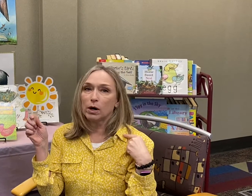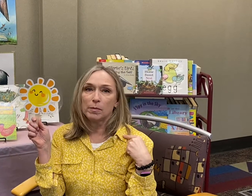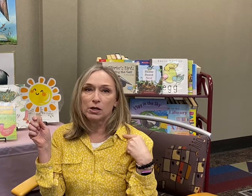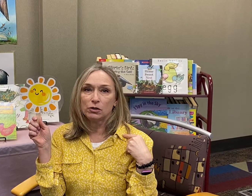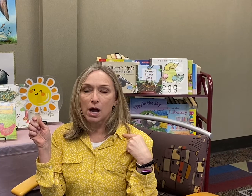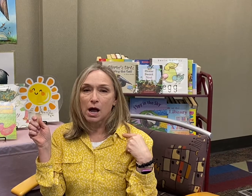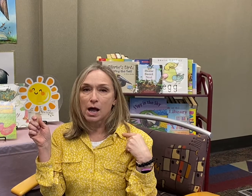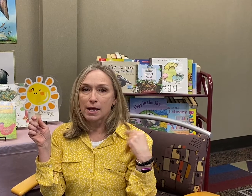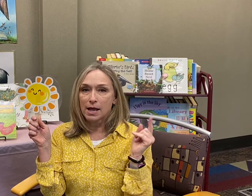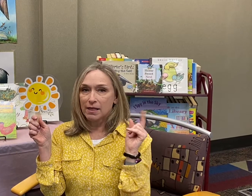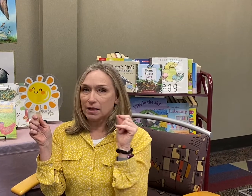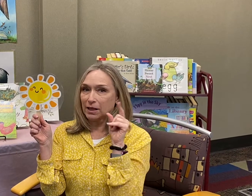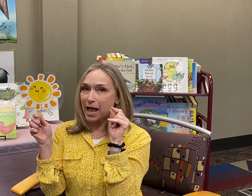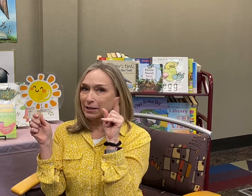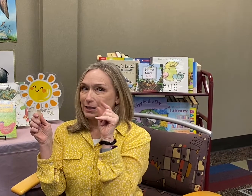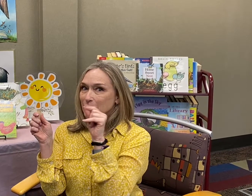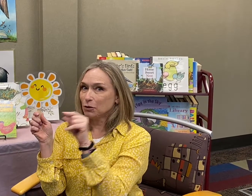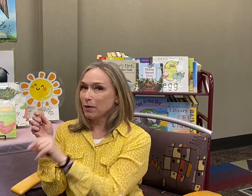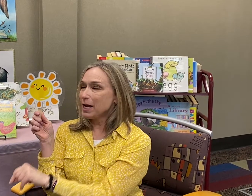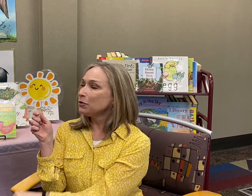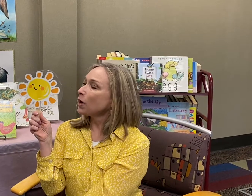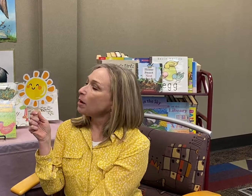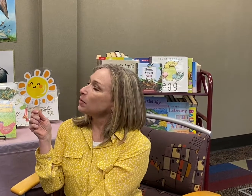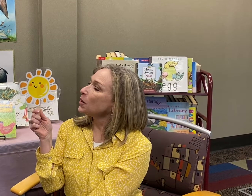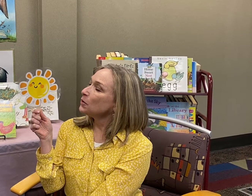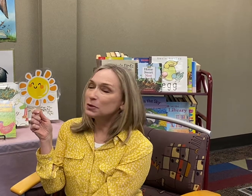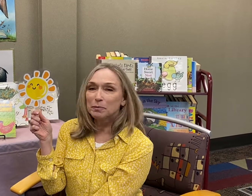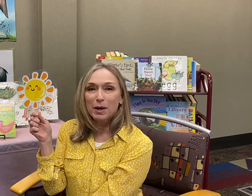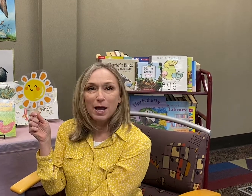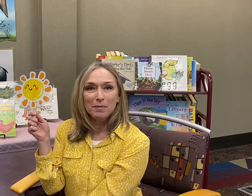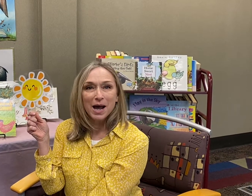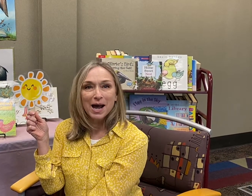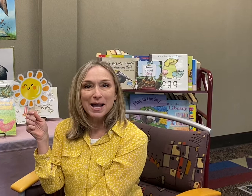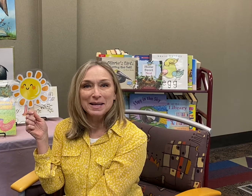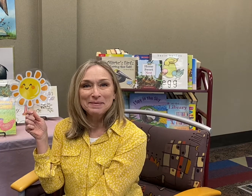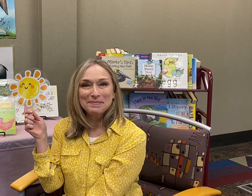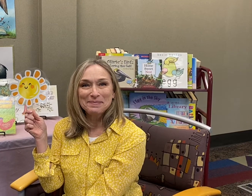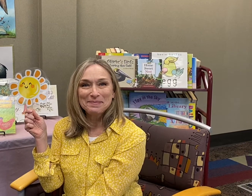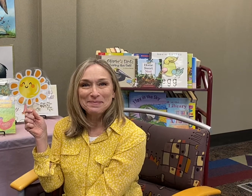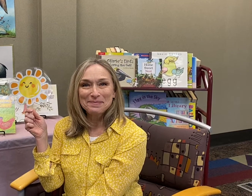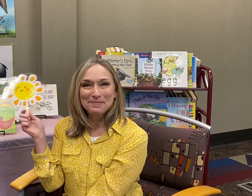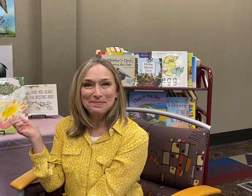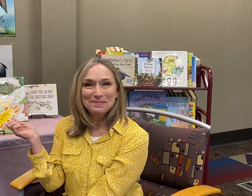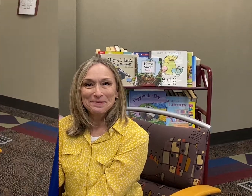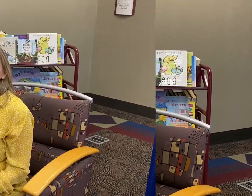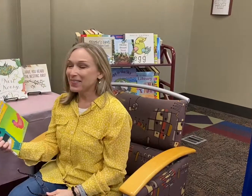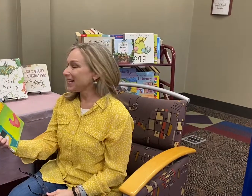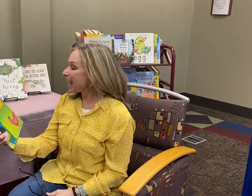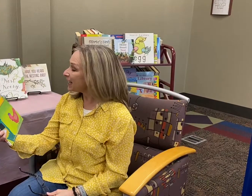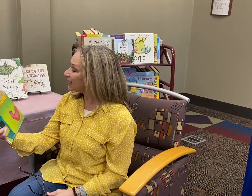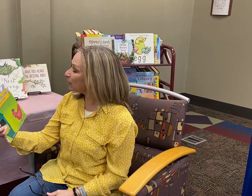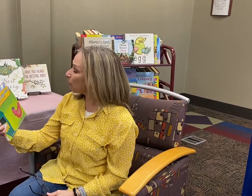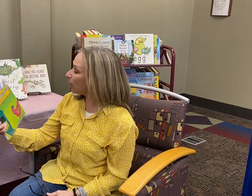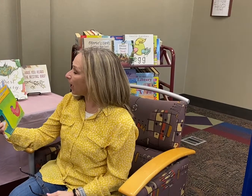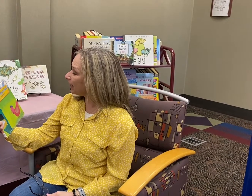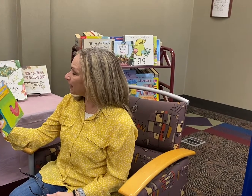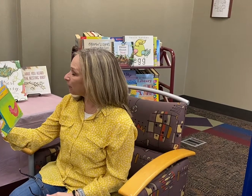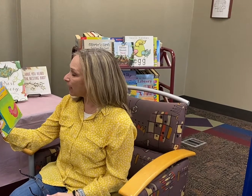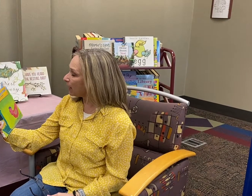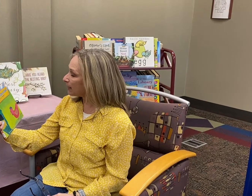and dry. The last little raindrop goes bye-bye. The Nest Where I Like to Rest,